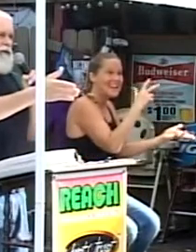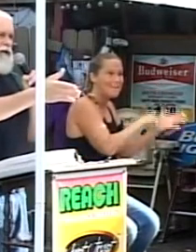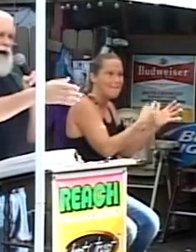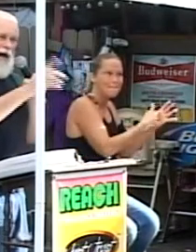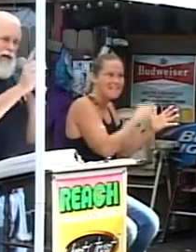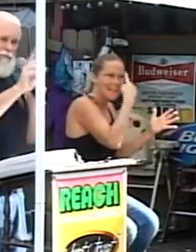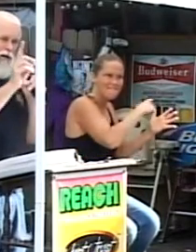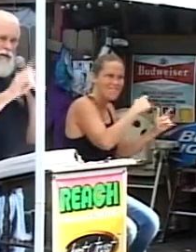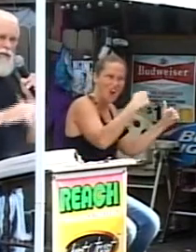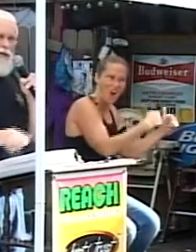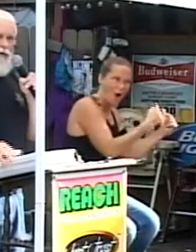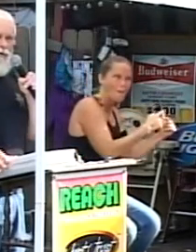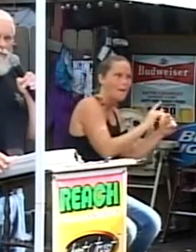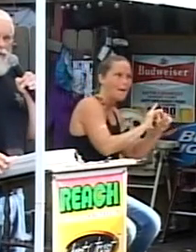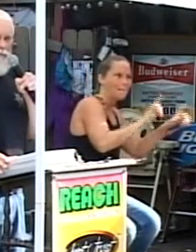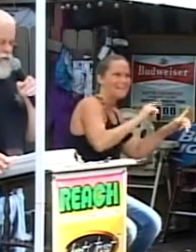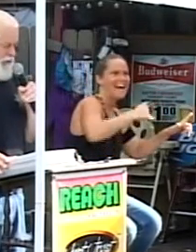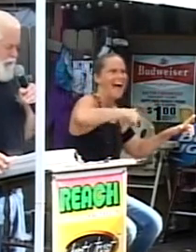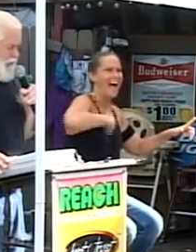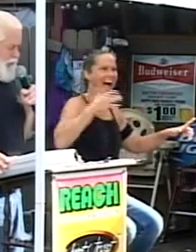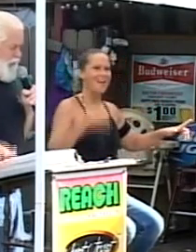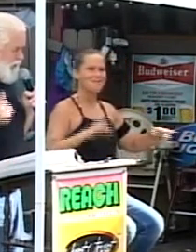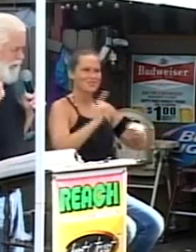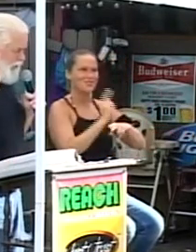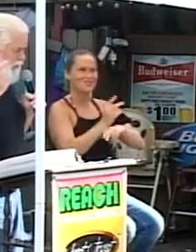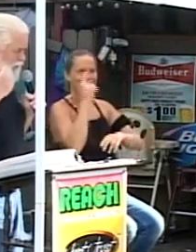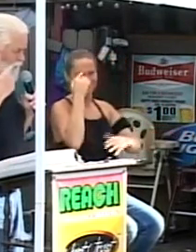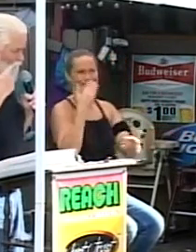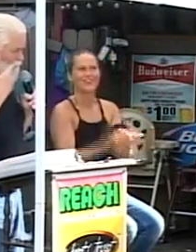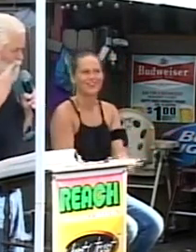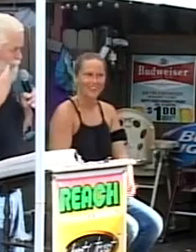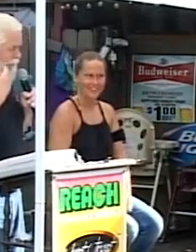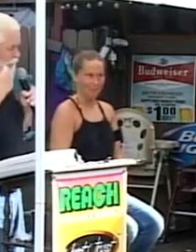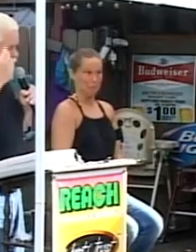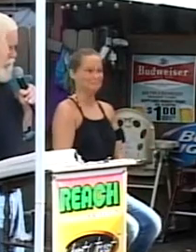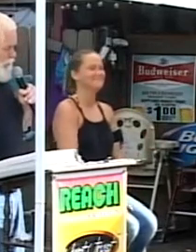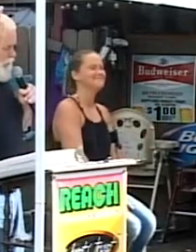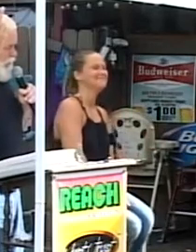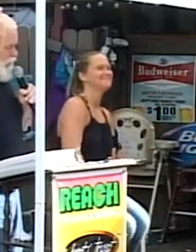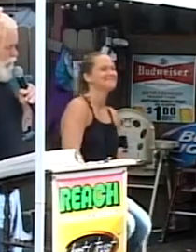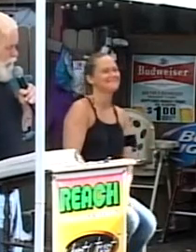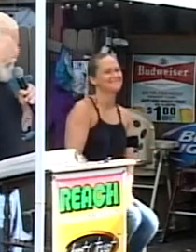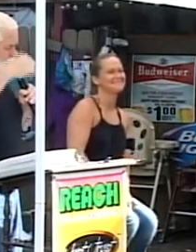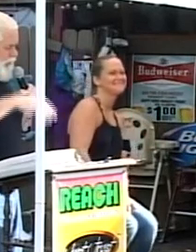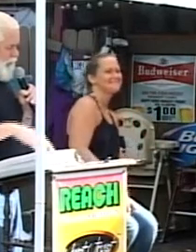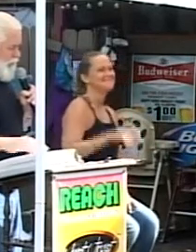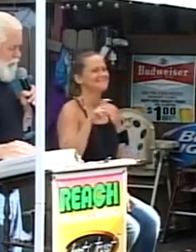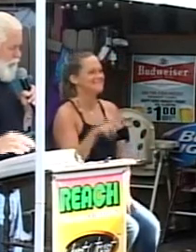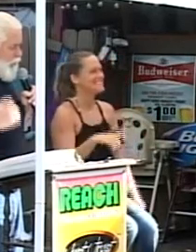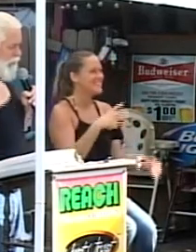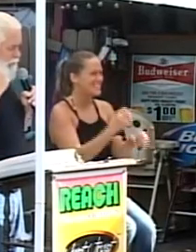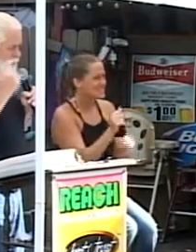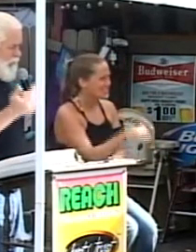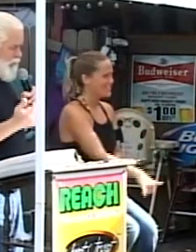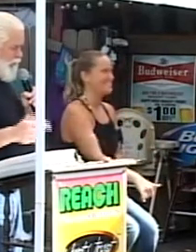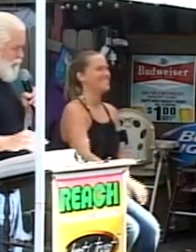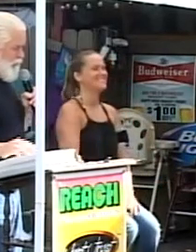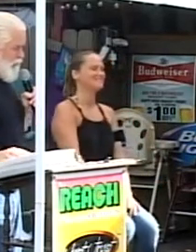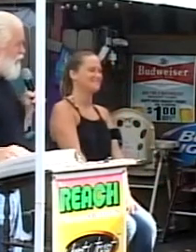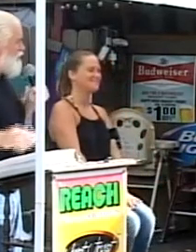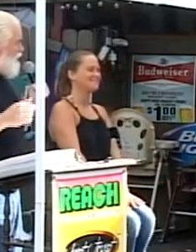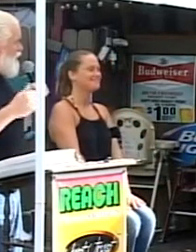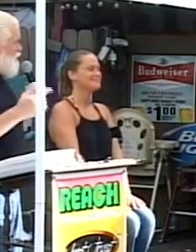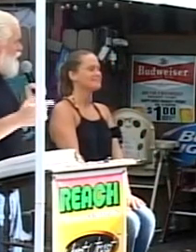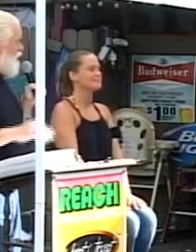it. I am not going to allow harm to come to you. You got to get a hold of that. Here's the next question. What am I doing